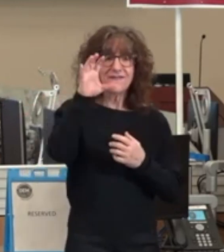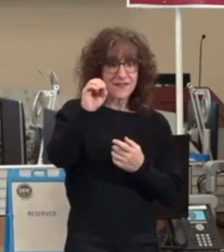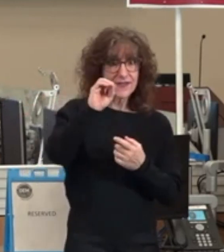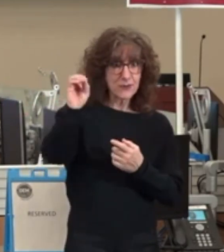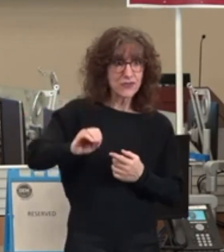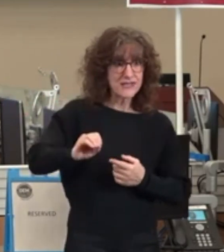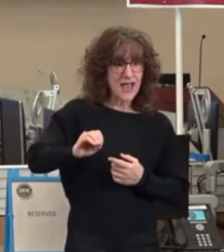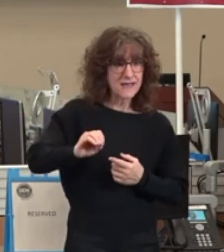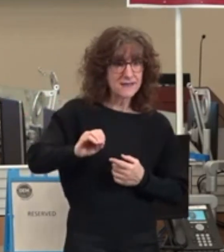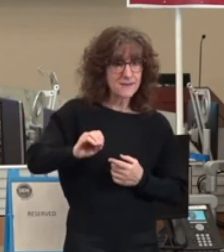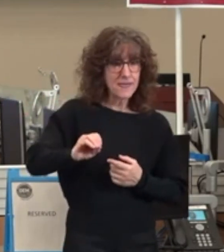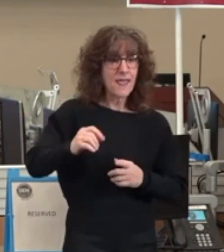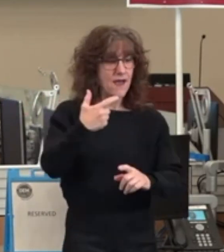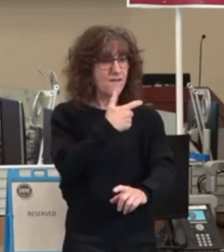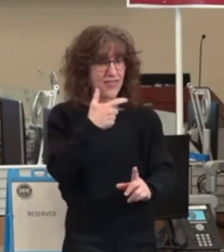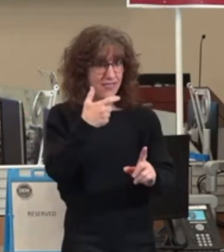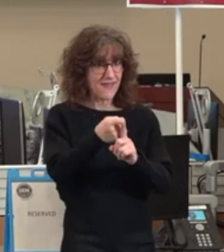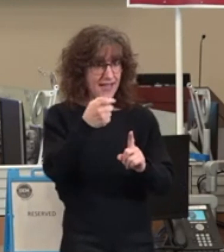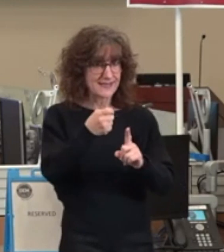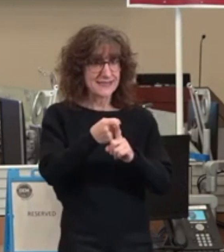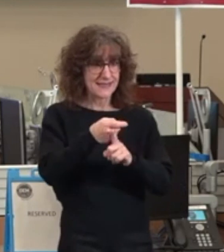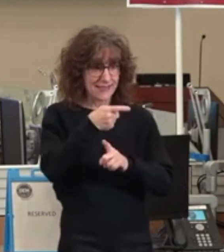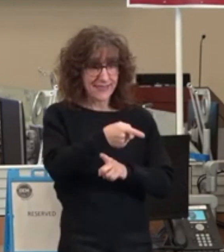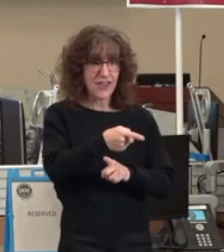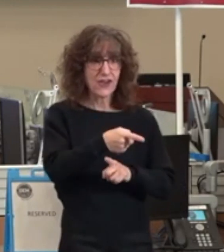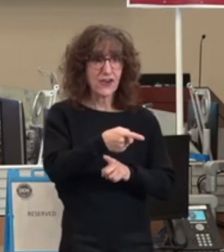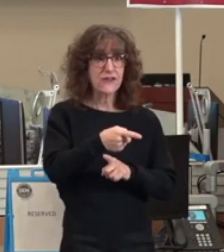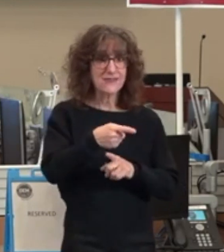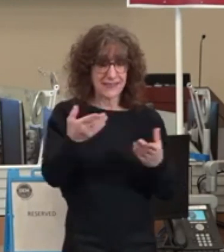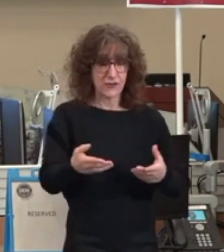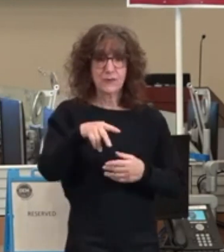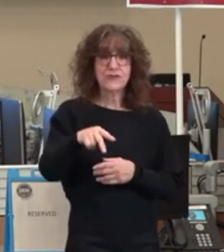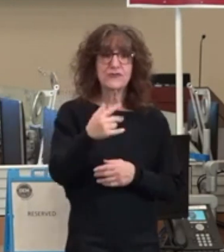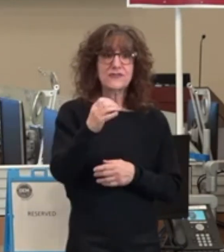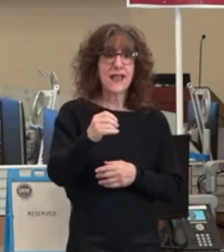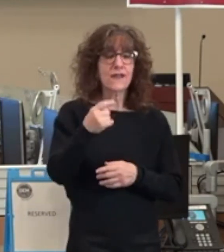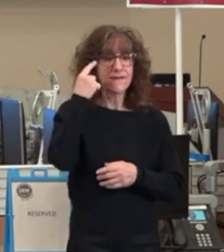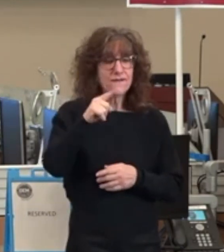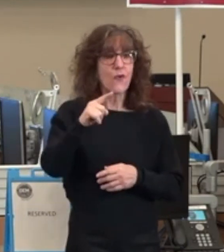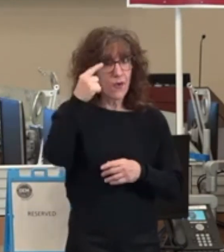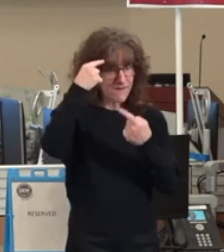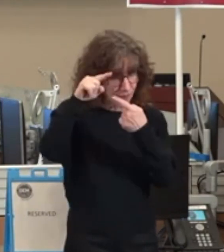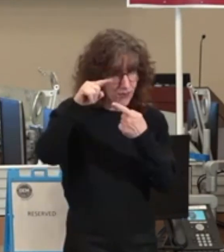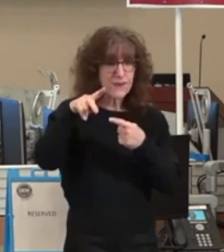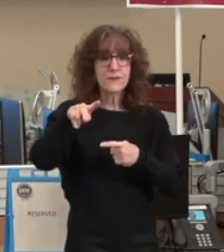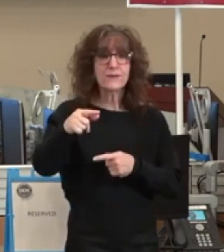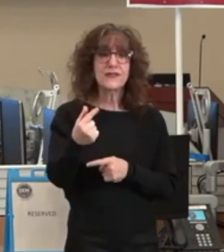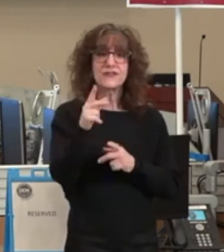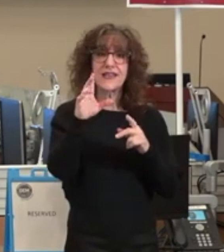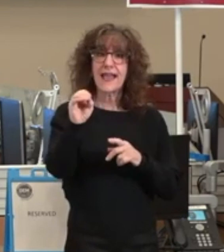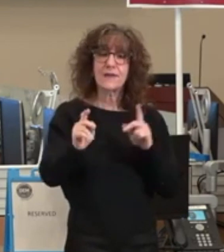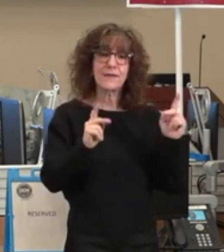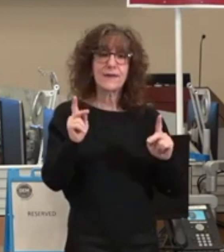50% of the vaccine that is administered at a site in our county go to Prince George's County residents, or